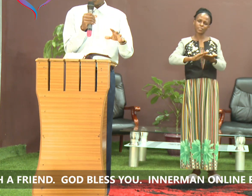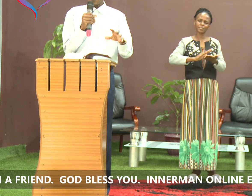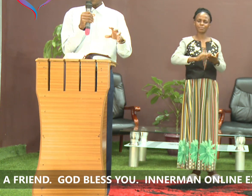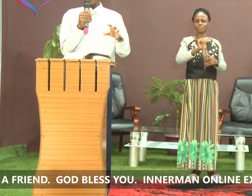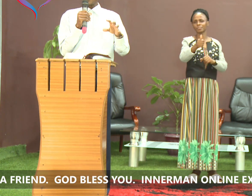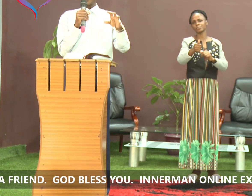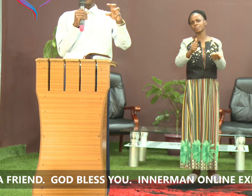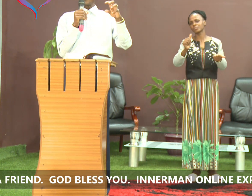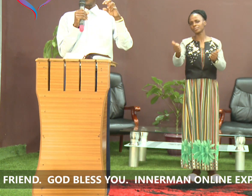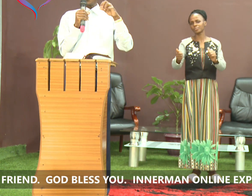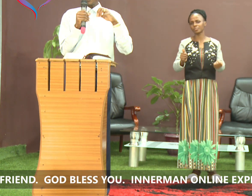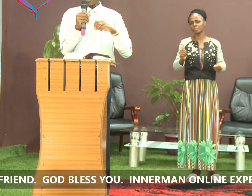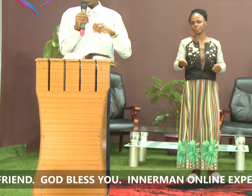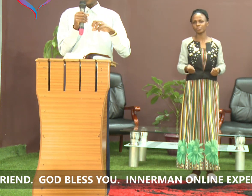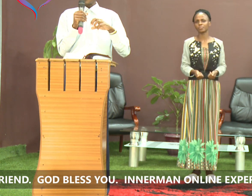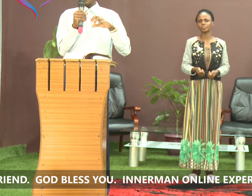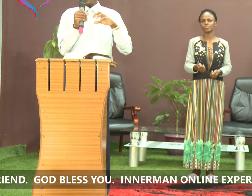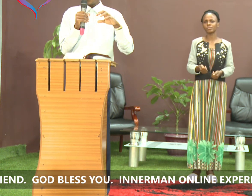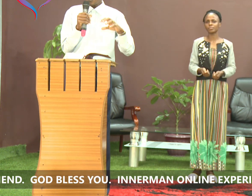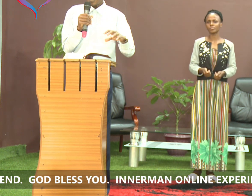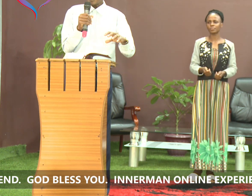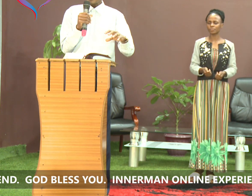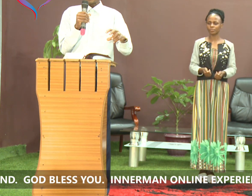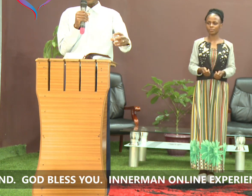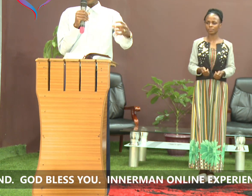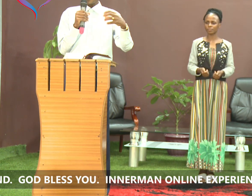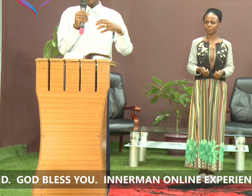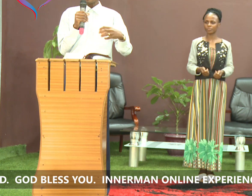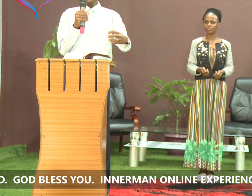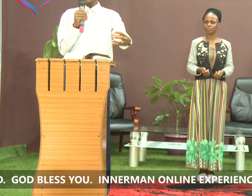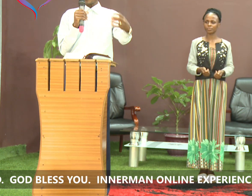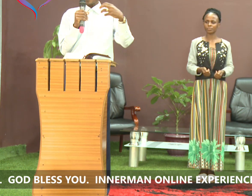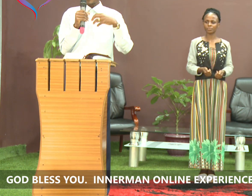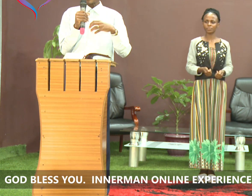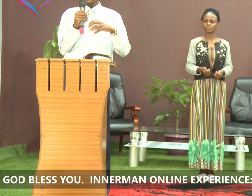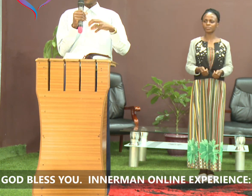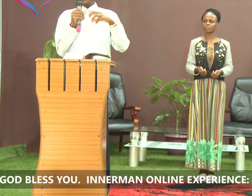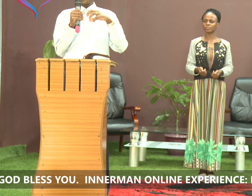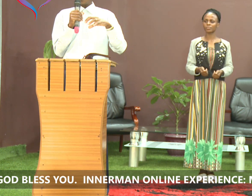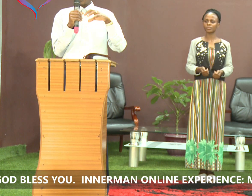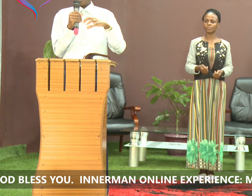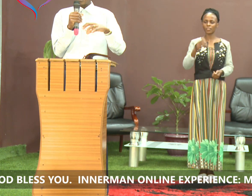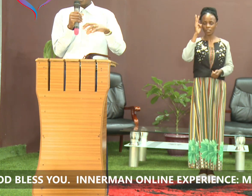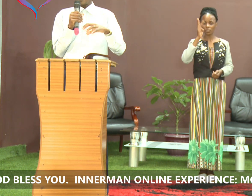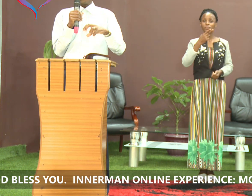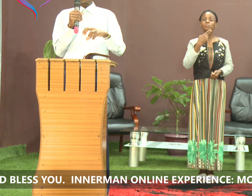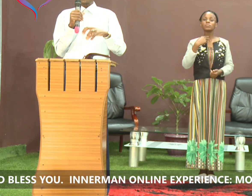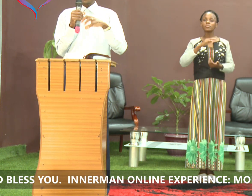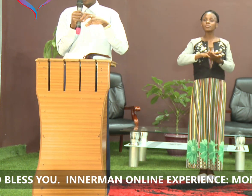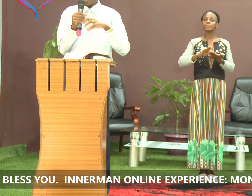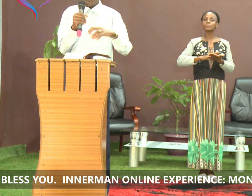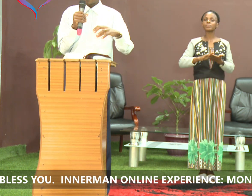bifumbo n'ogamba nti mu bulungi ne mu bubi ng'oyingira bali mu kugamba nti mujja kwetaaga okutambulira